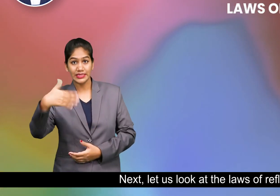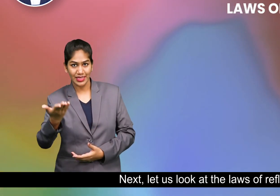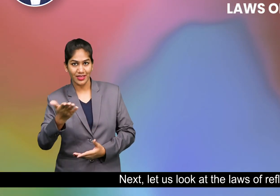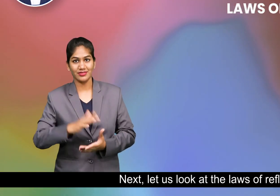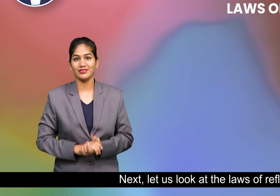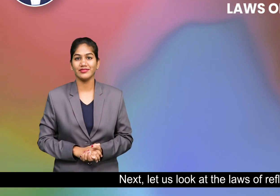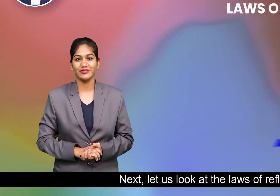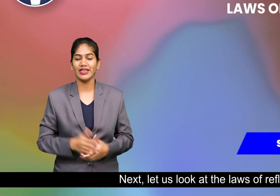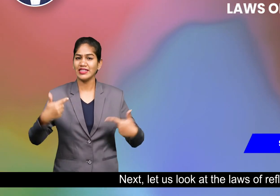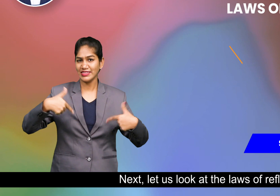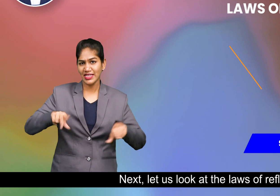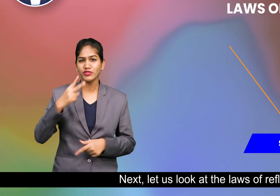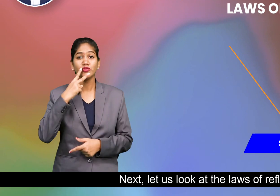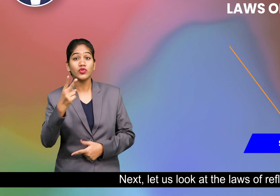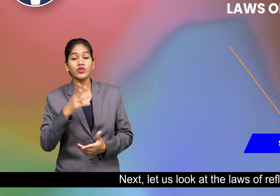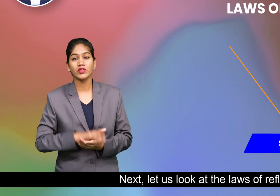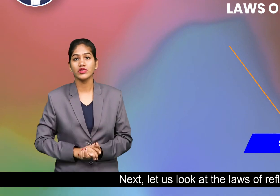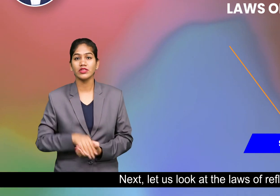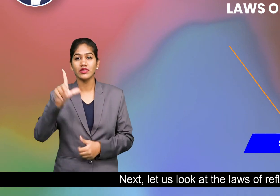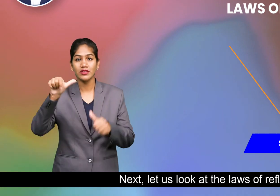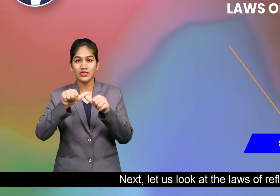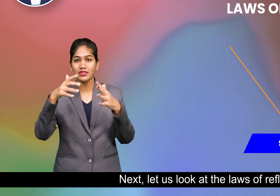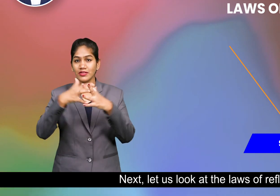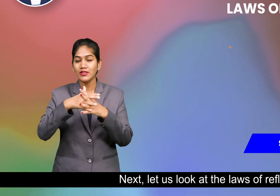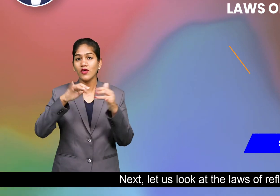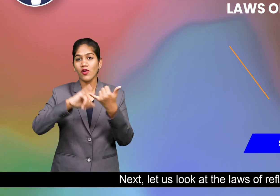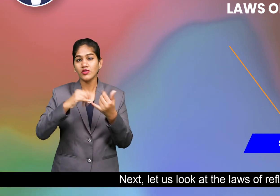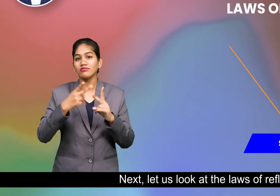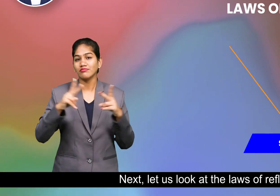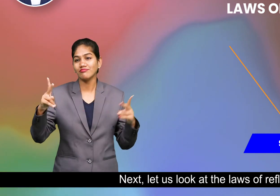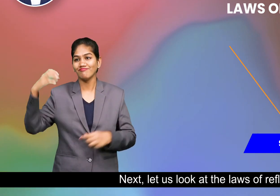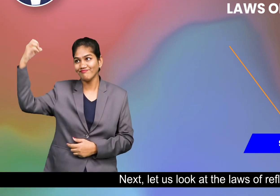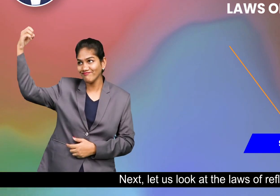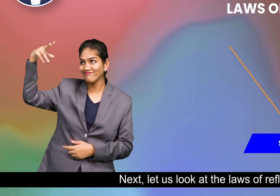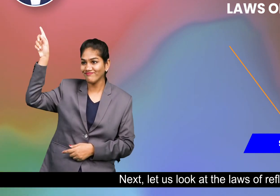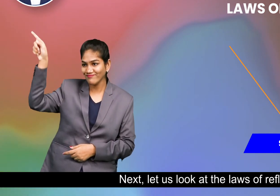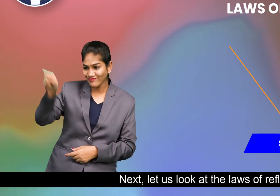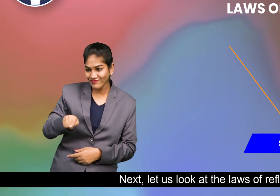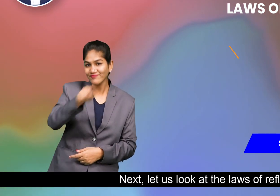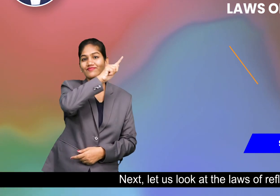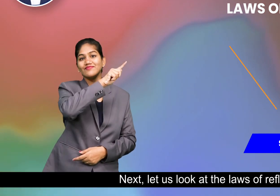Next, let's look at the laws of reflection.